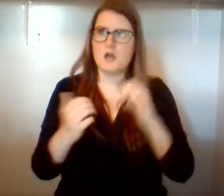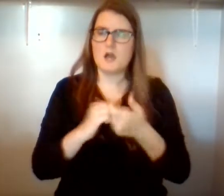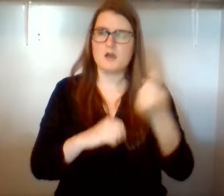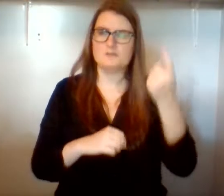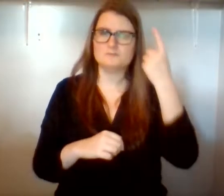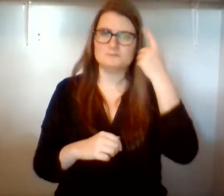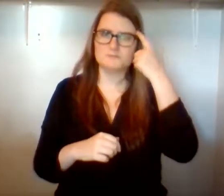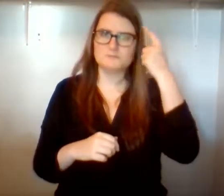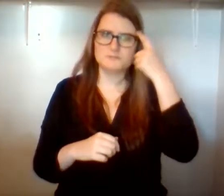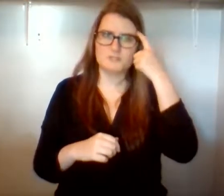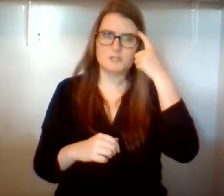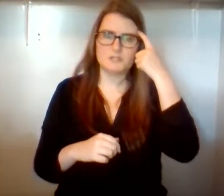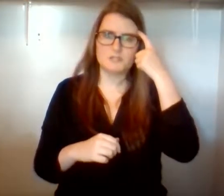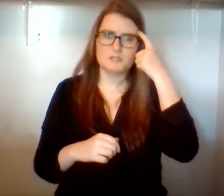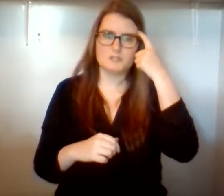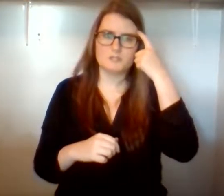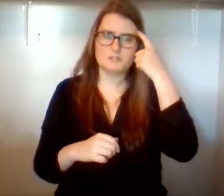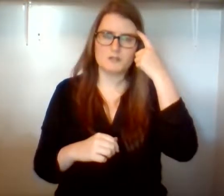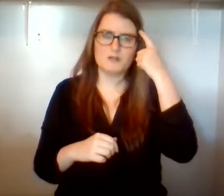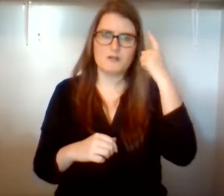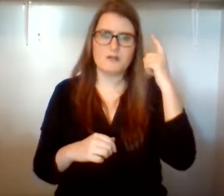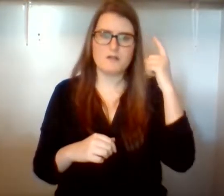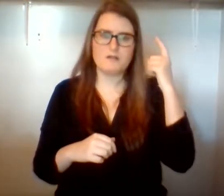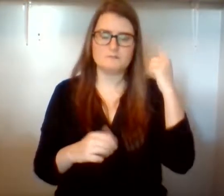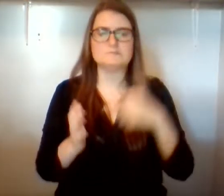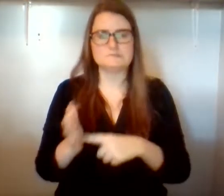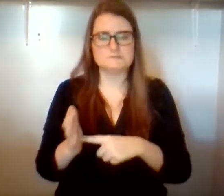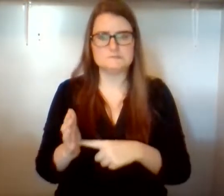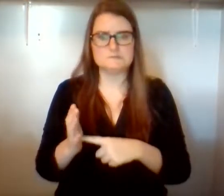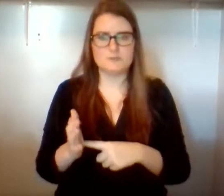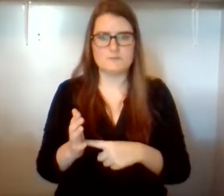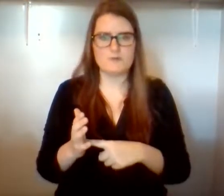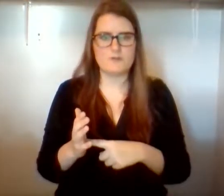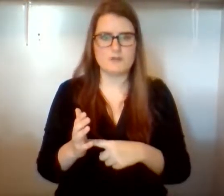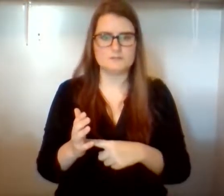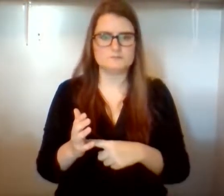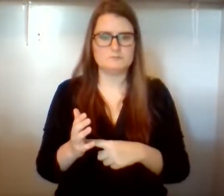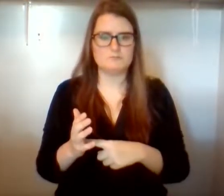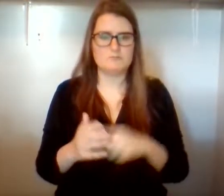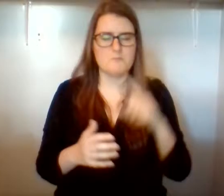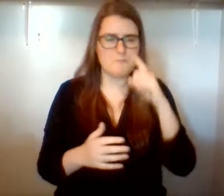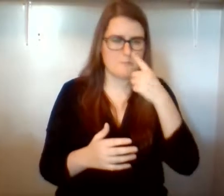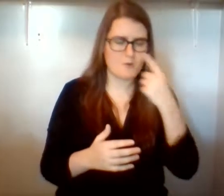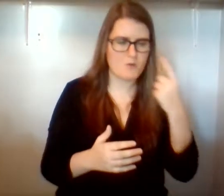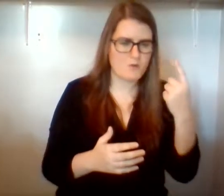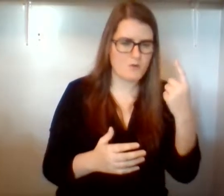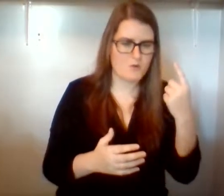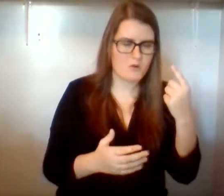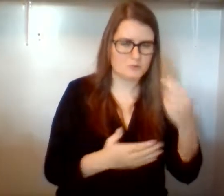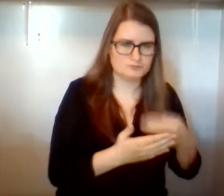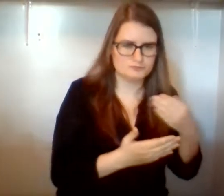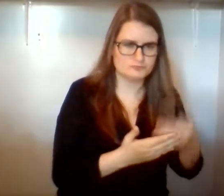and infinitely serious and overflowing with happy news. The angel called it good news of great